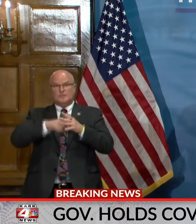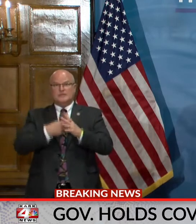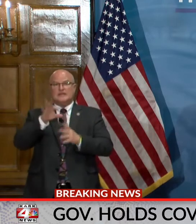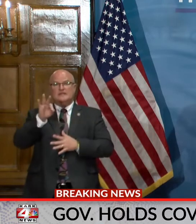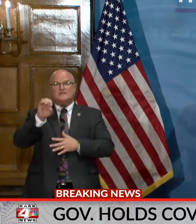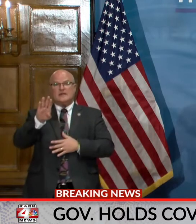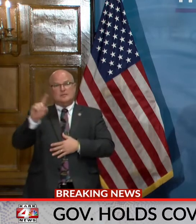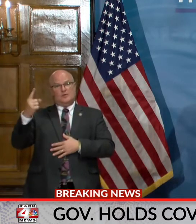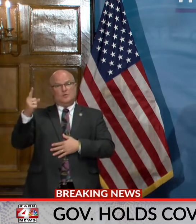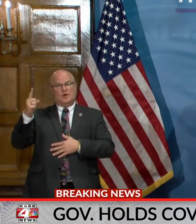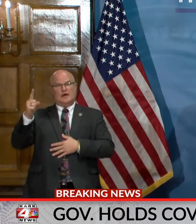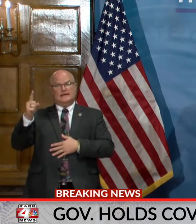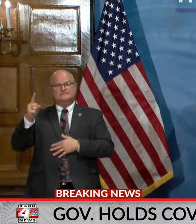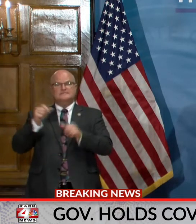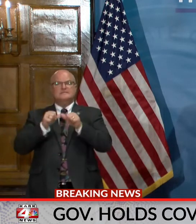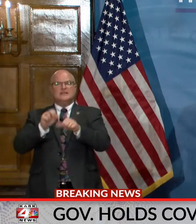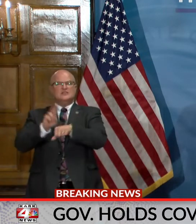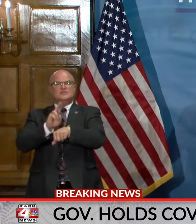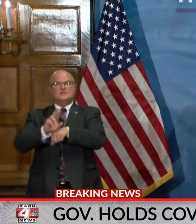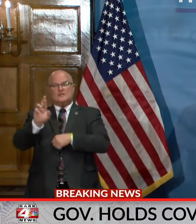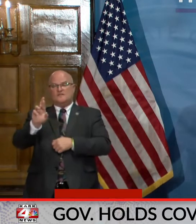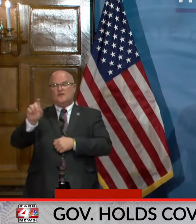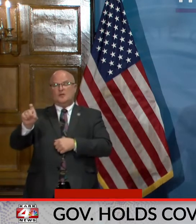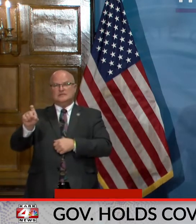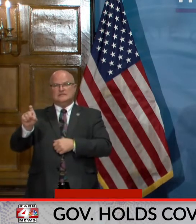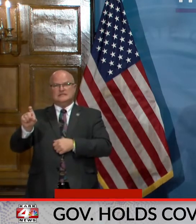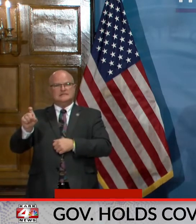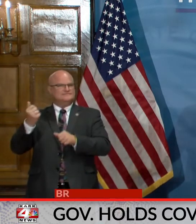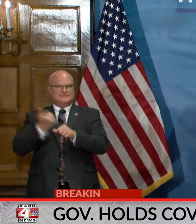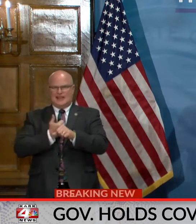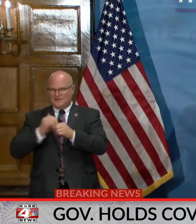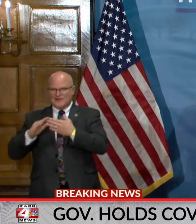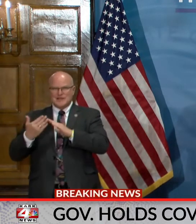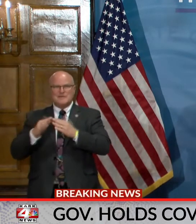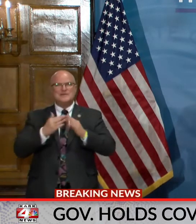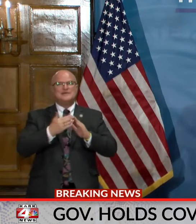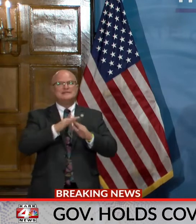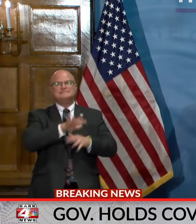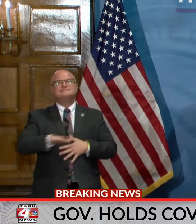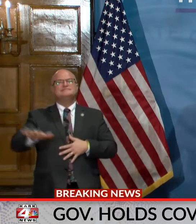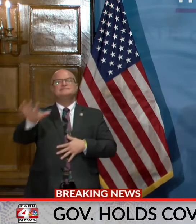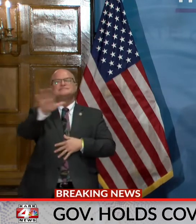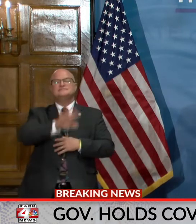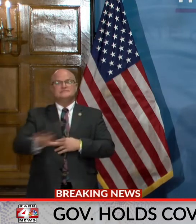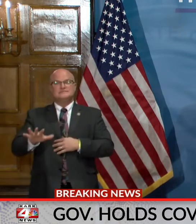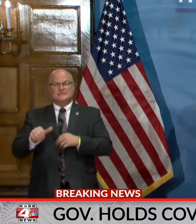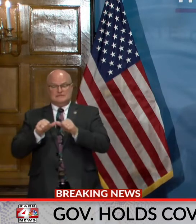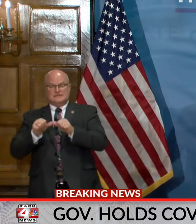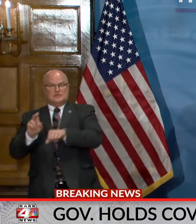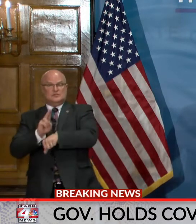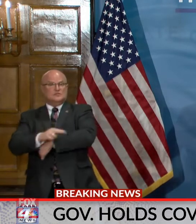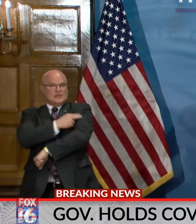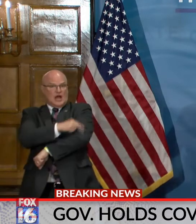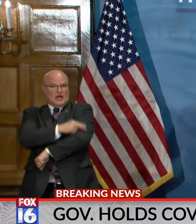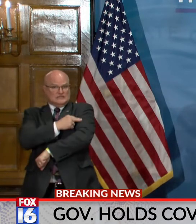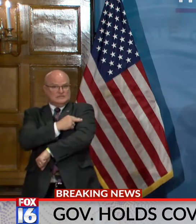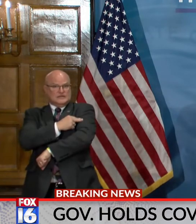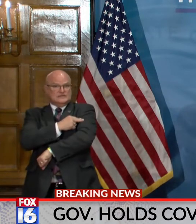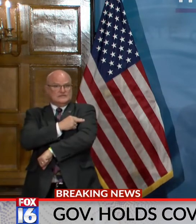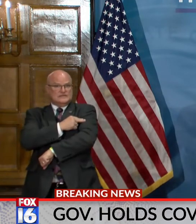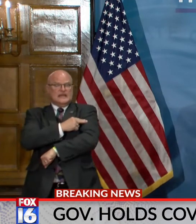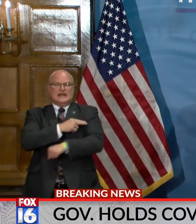we'll continue to use the pharmacies because they are in every community. We'll continue to use our hospitals as they